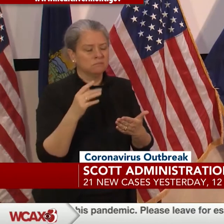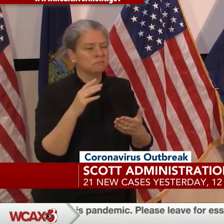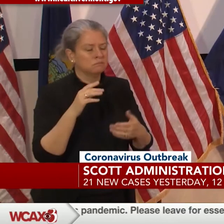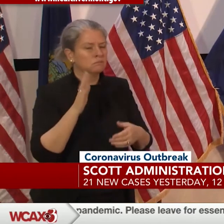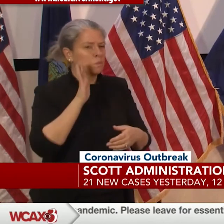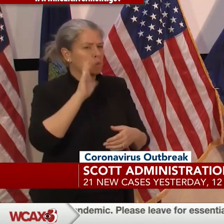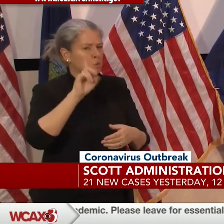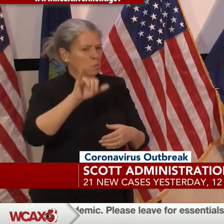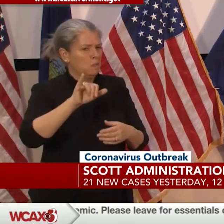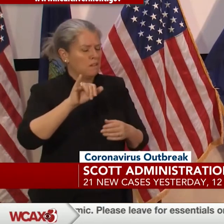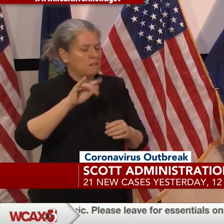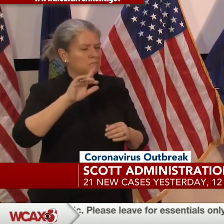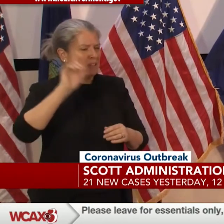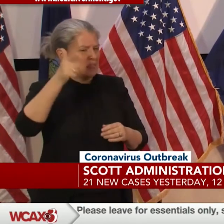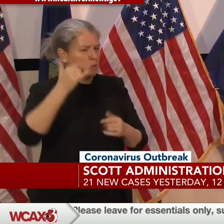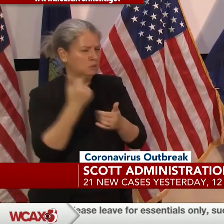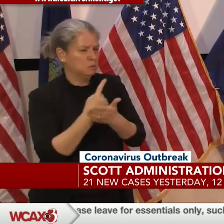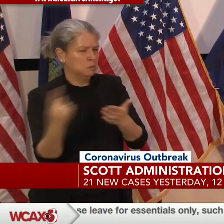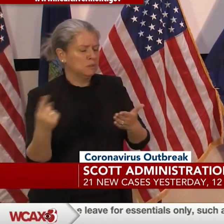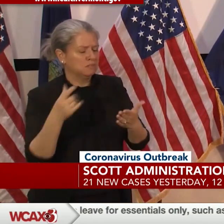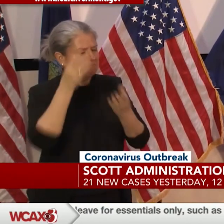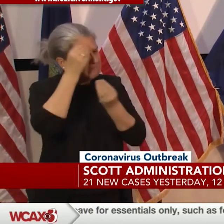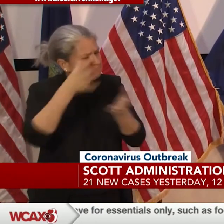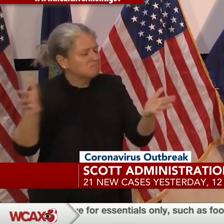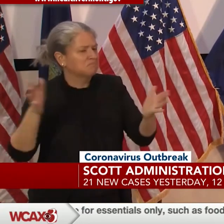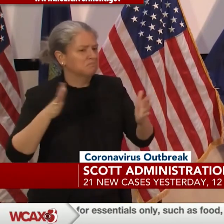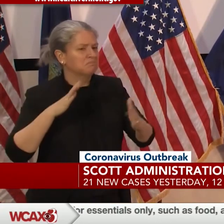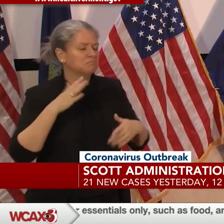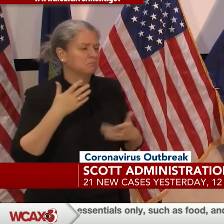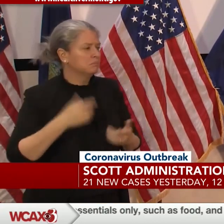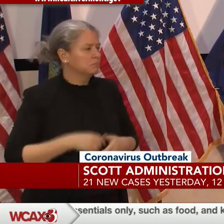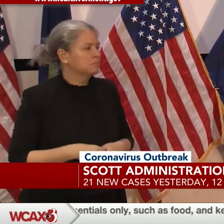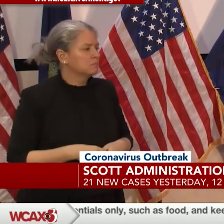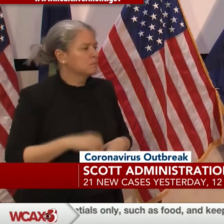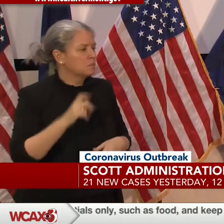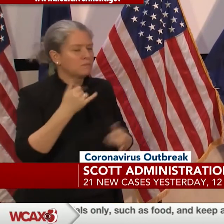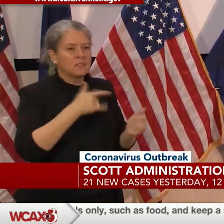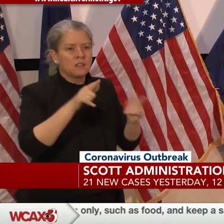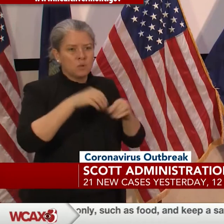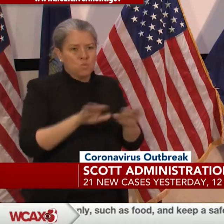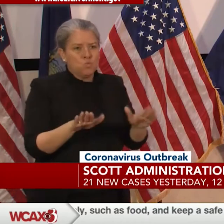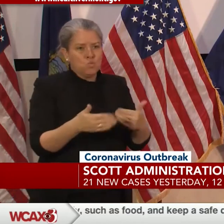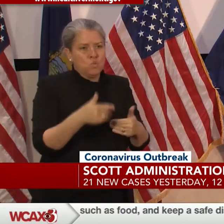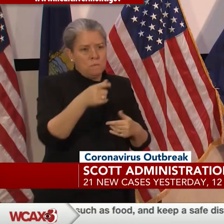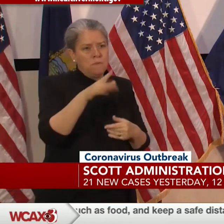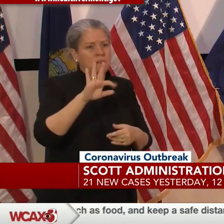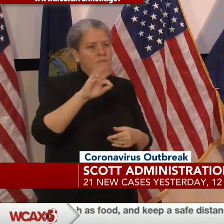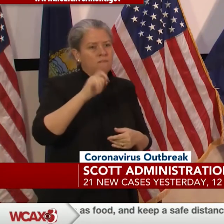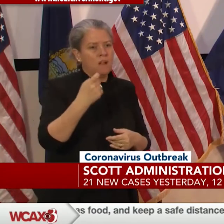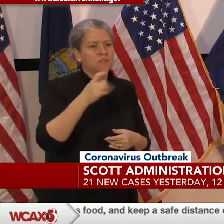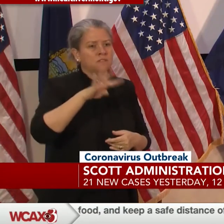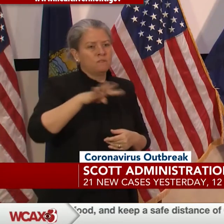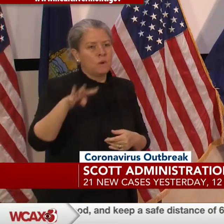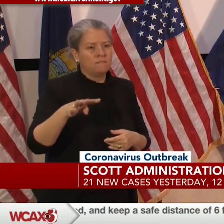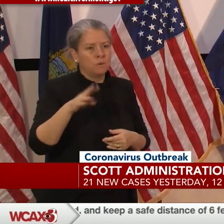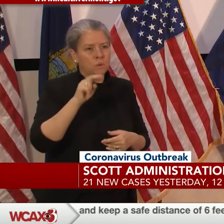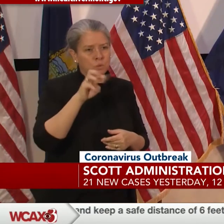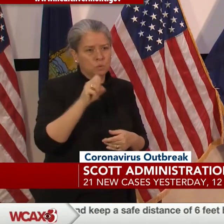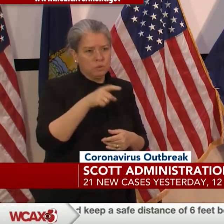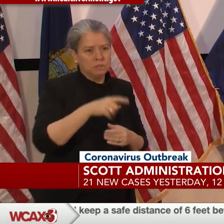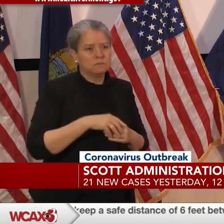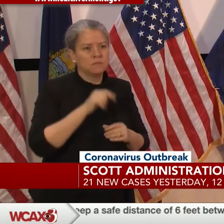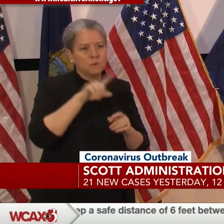scheduled specifically for that later this week. We're going to go in the room to Fox 44. Question for